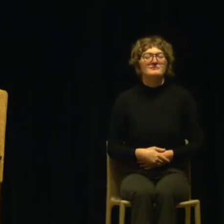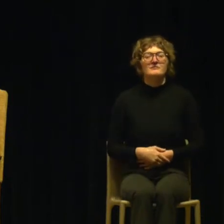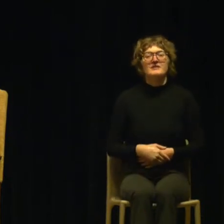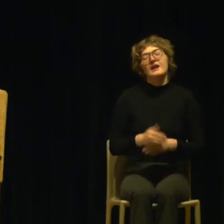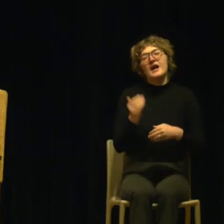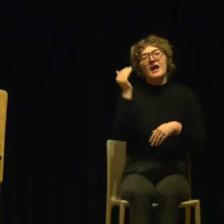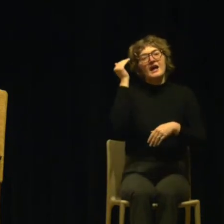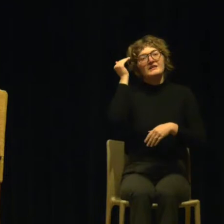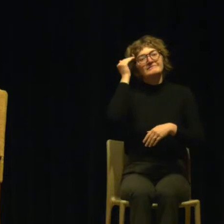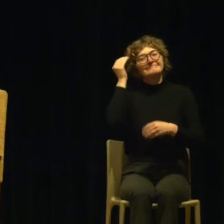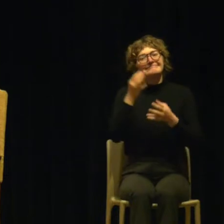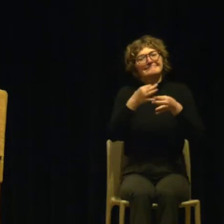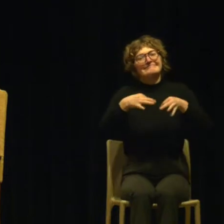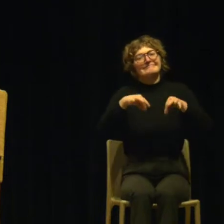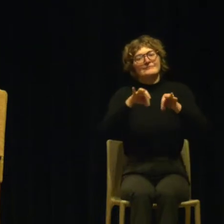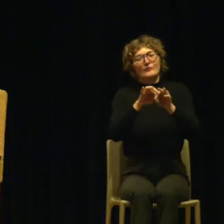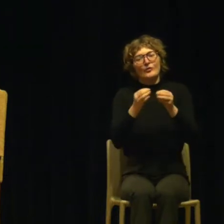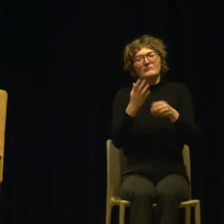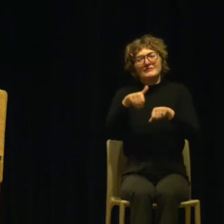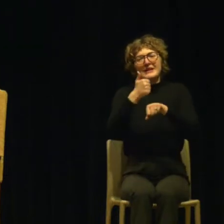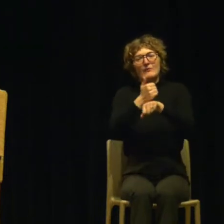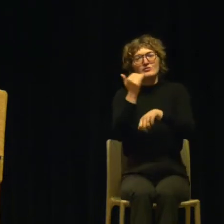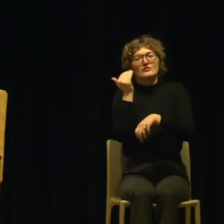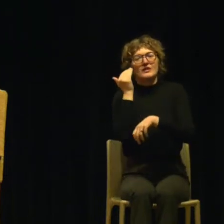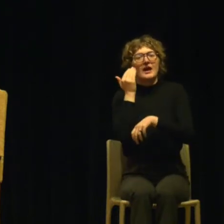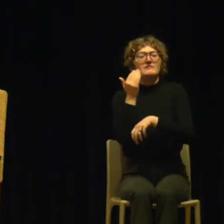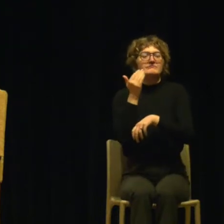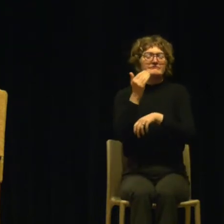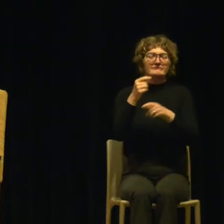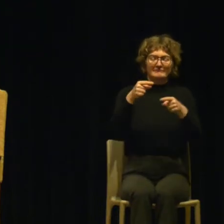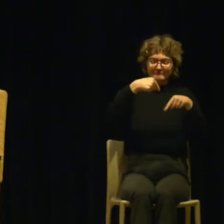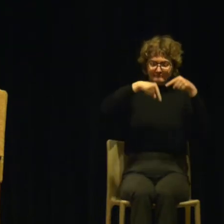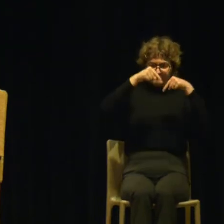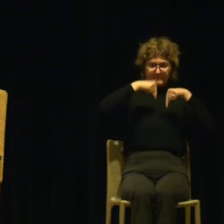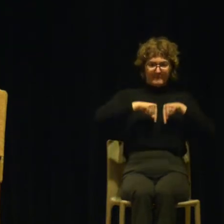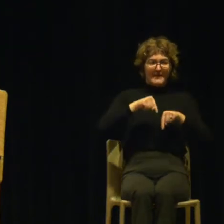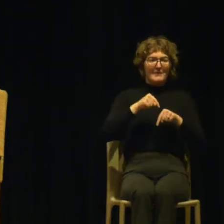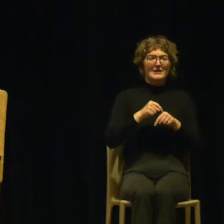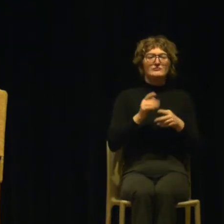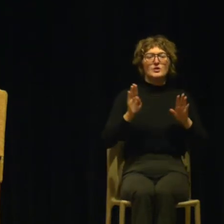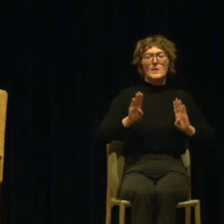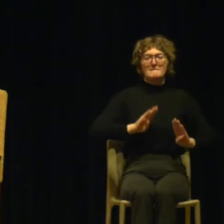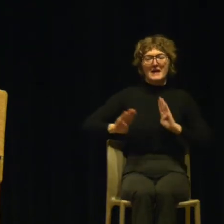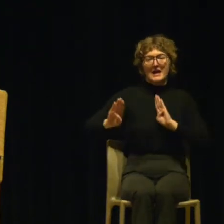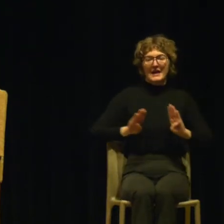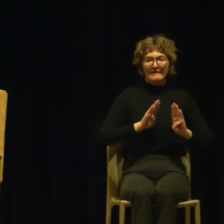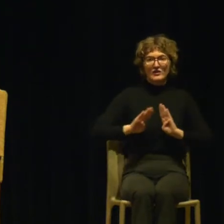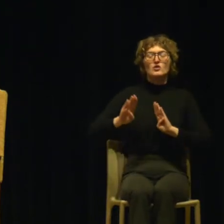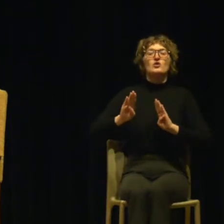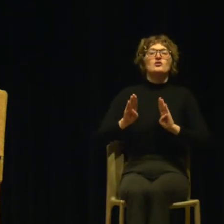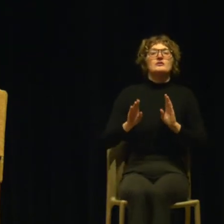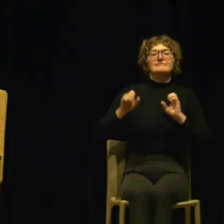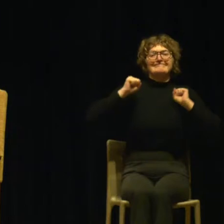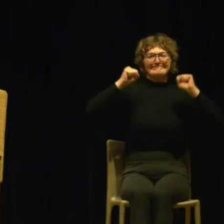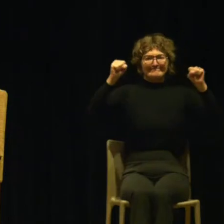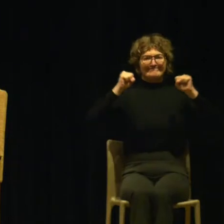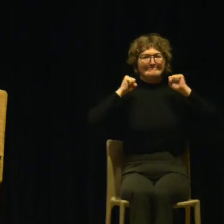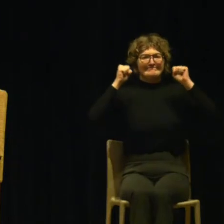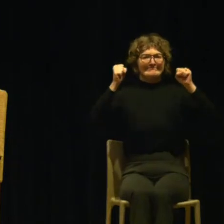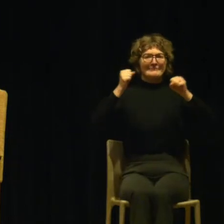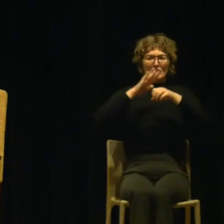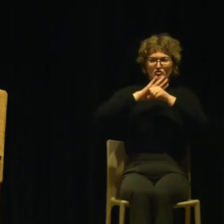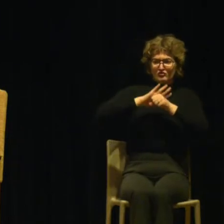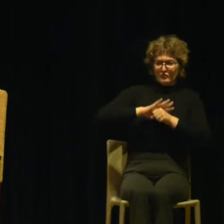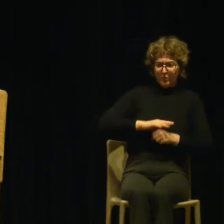think you'll do yourself the world of good, but we get back to these things, these behaviors that I was talking about. Exercise is a huge stress